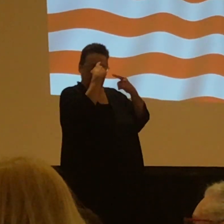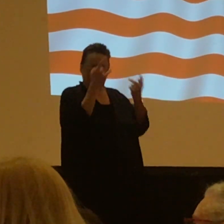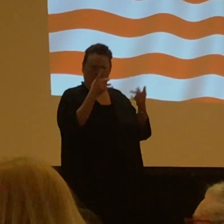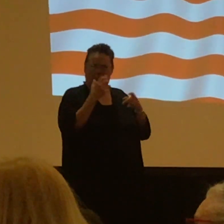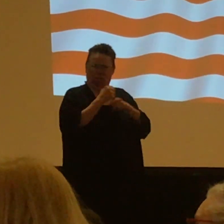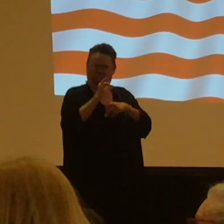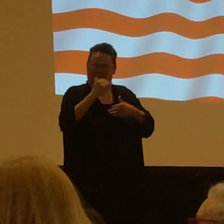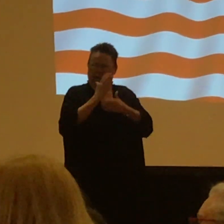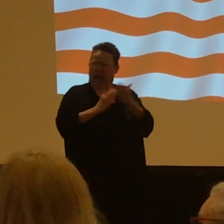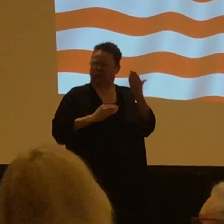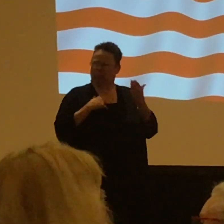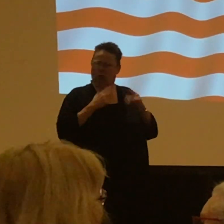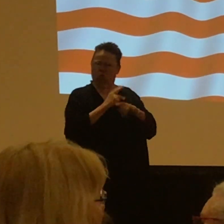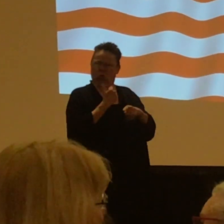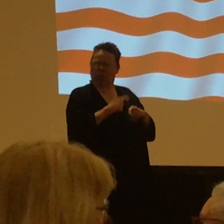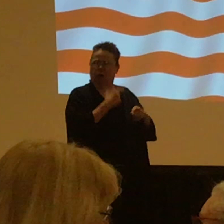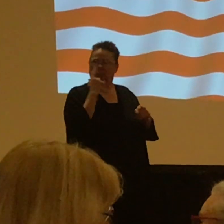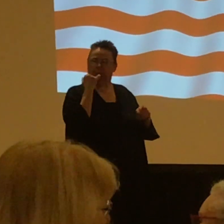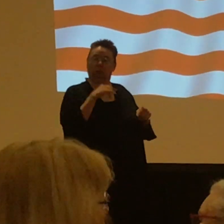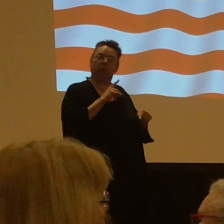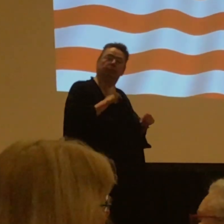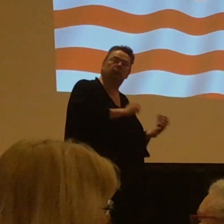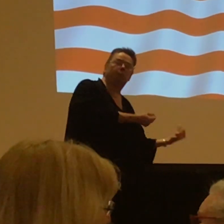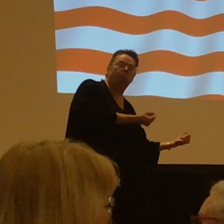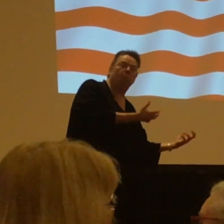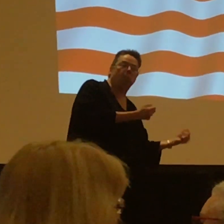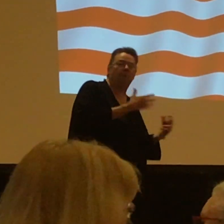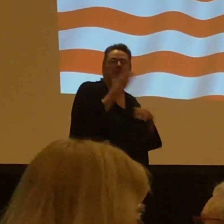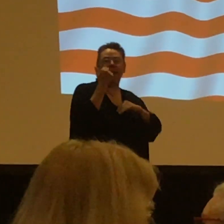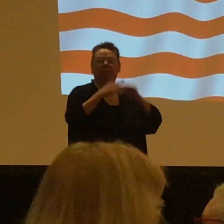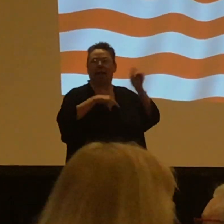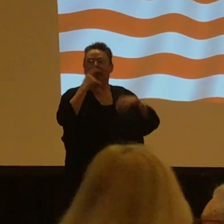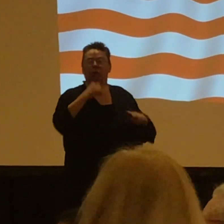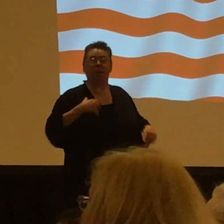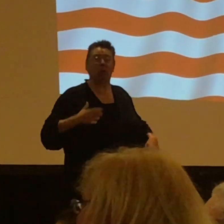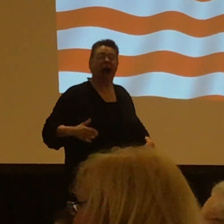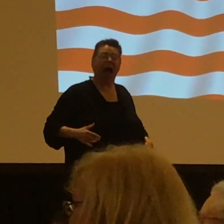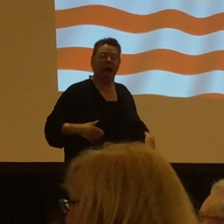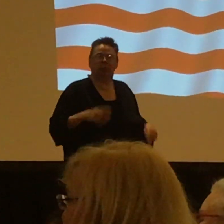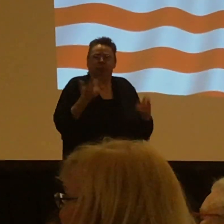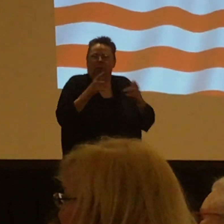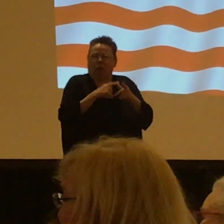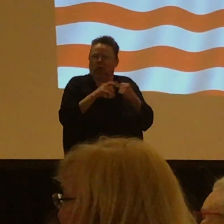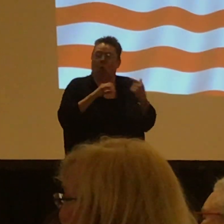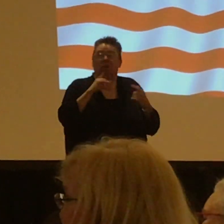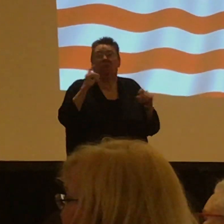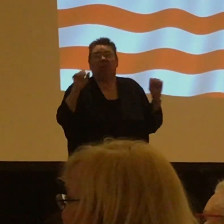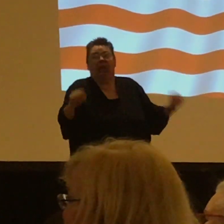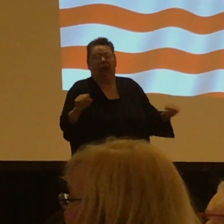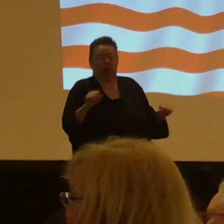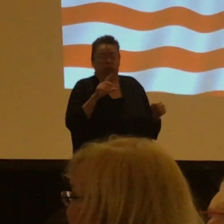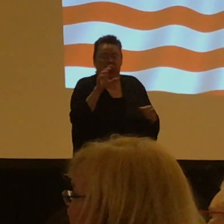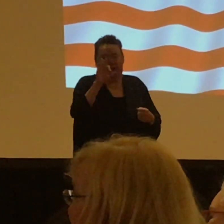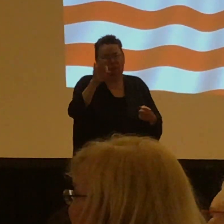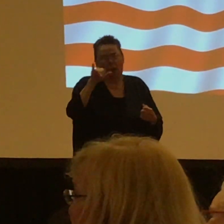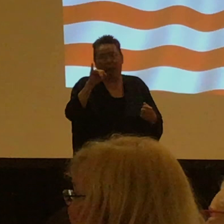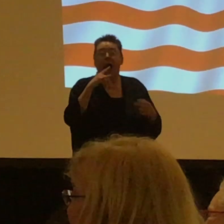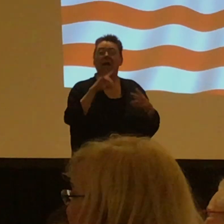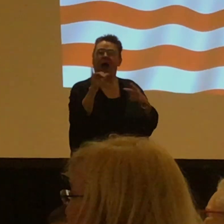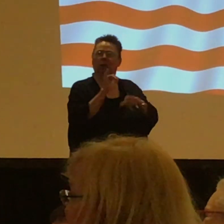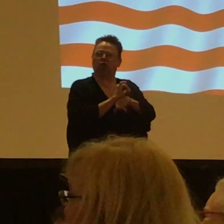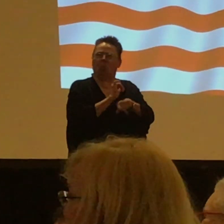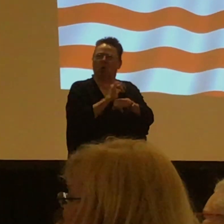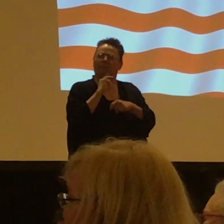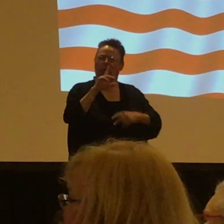an asset. Use us because we can communicate better than hearing people can, that can't, just don't know. And I also work for the